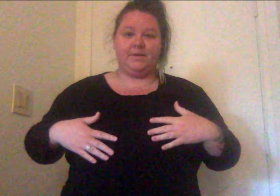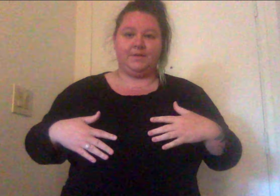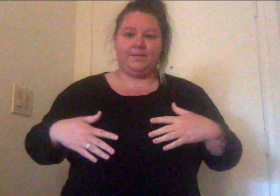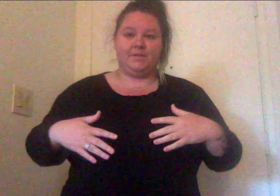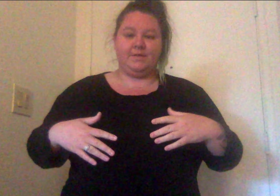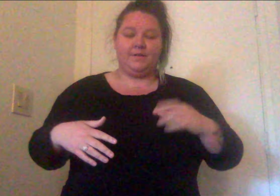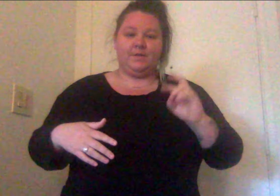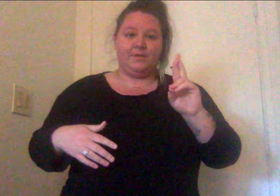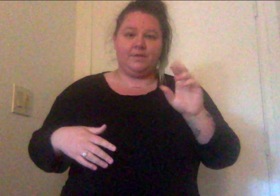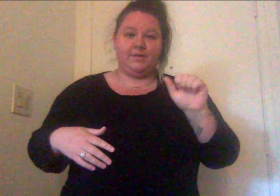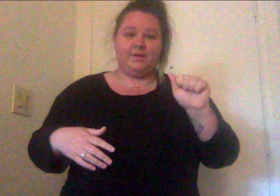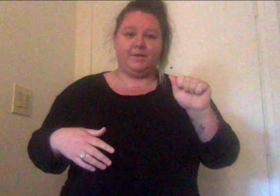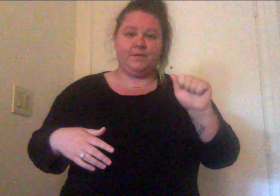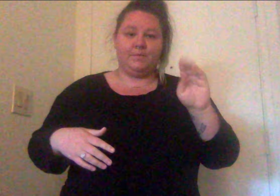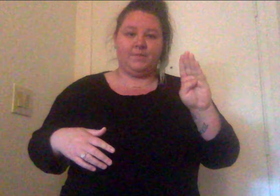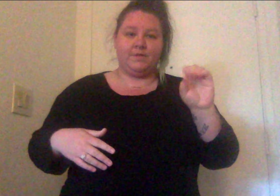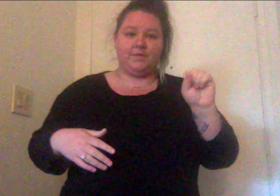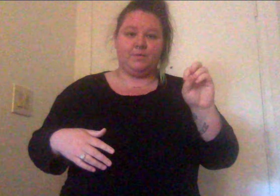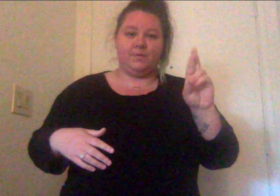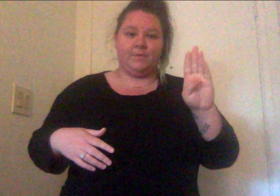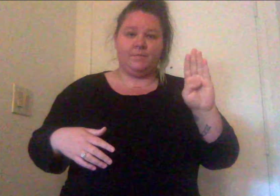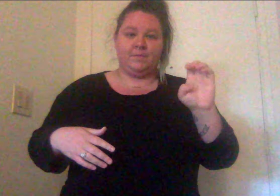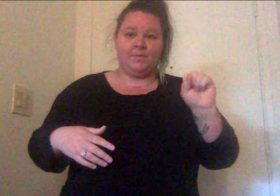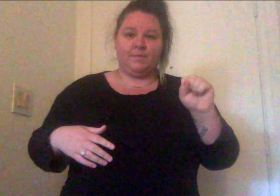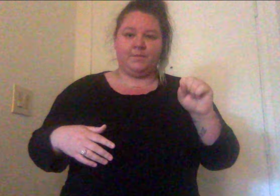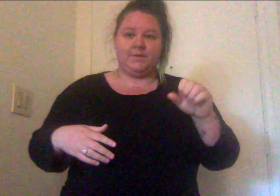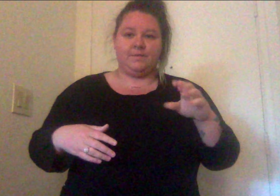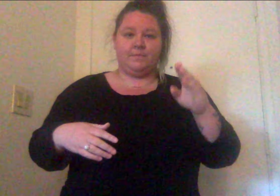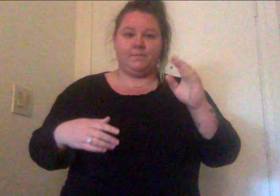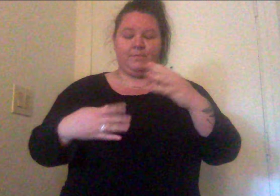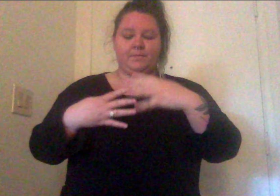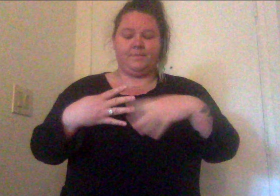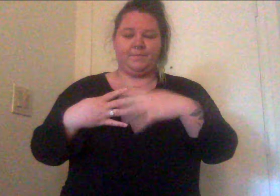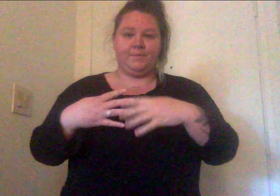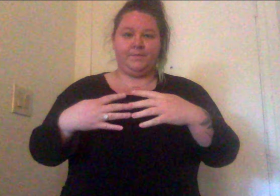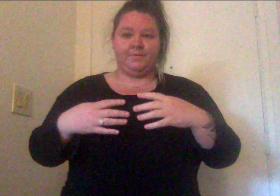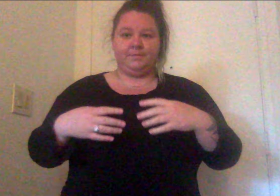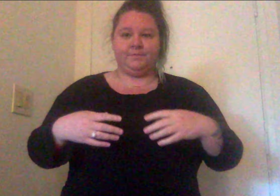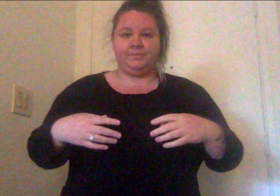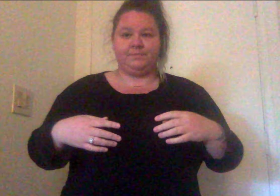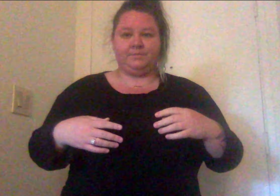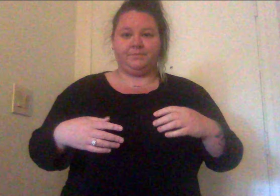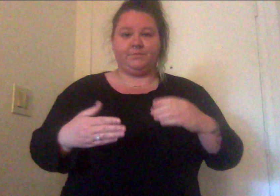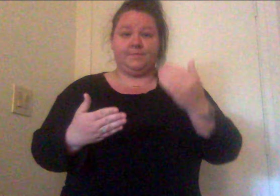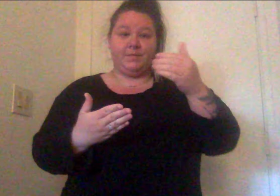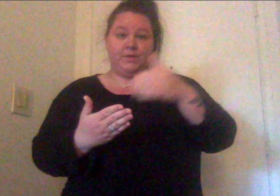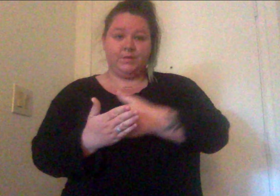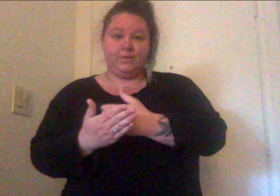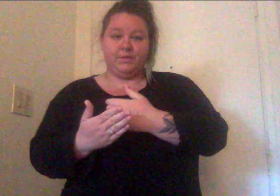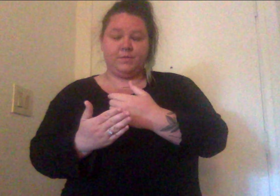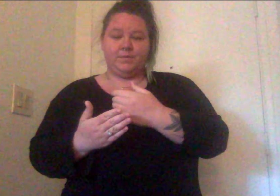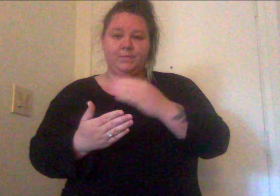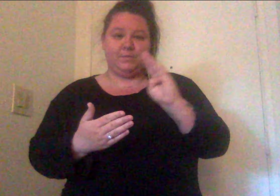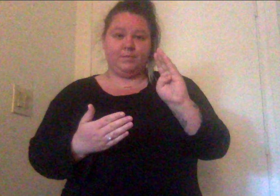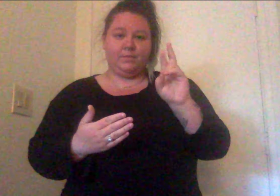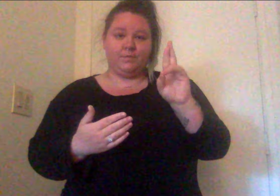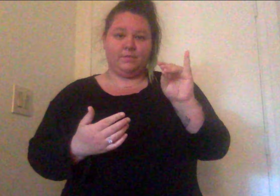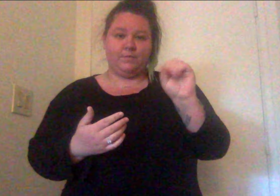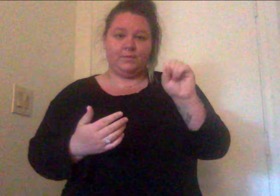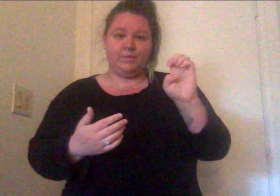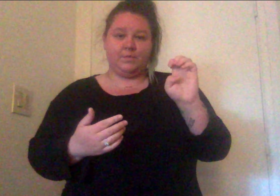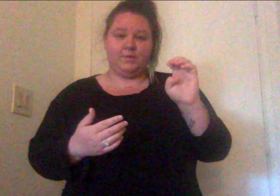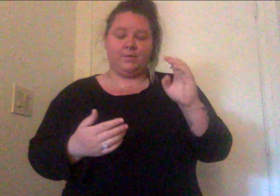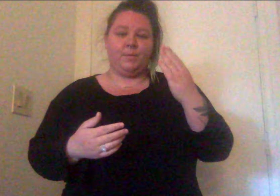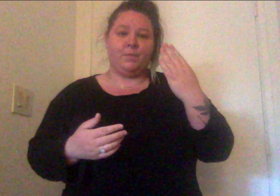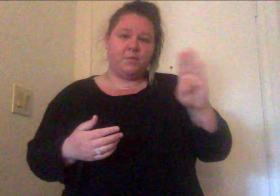body reabsorbs it, the colors change. So a new bruise would be a very bluish and purple,